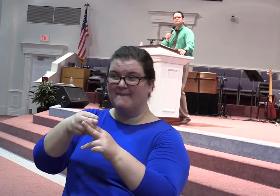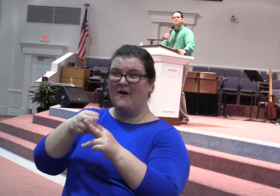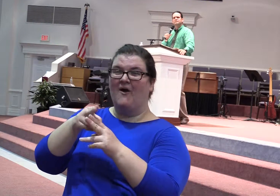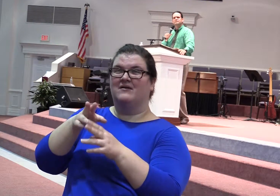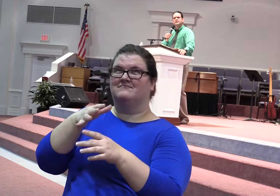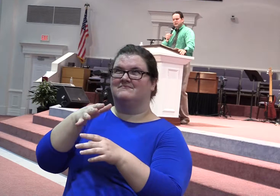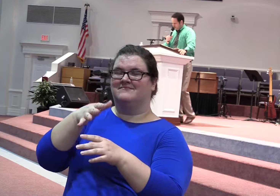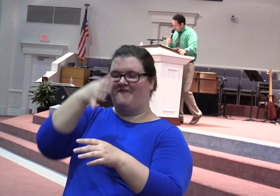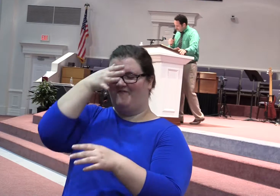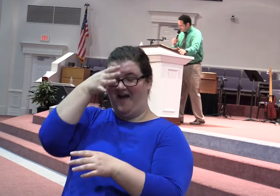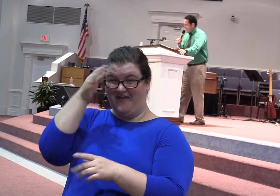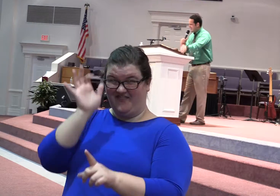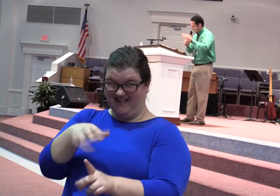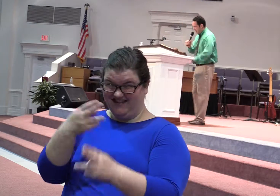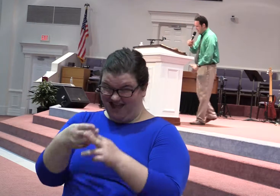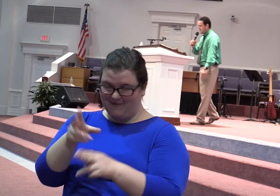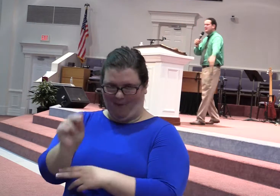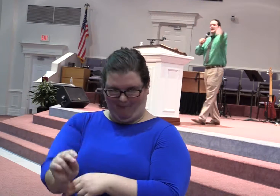name. Come on. Jesus said,